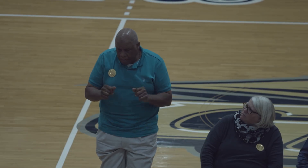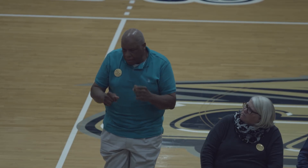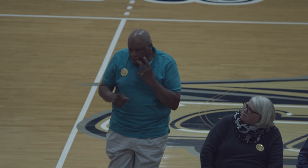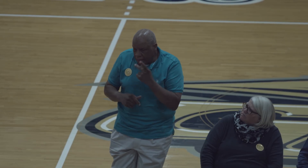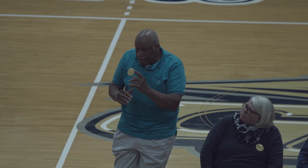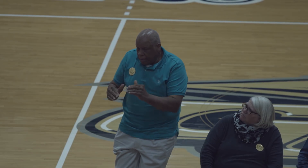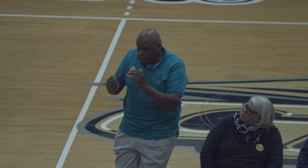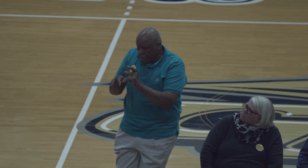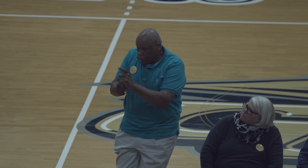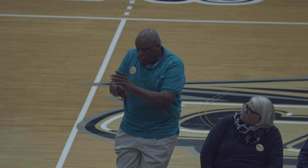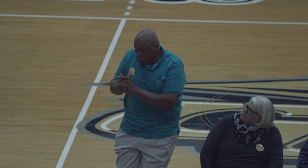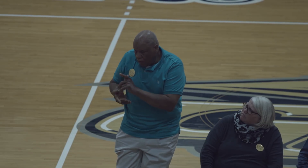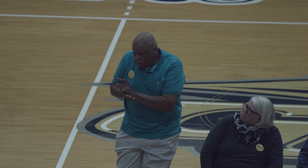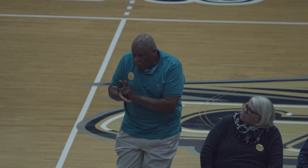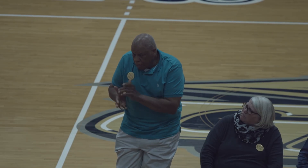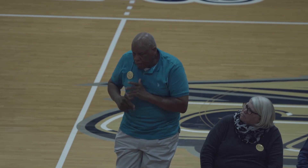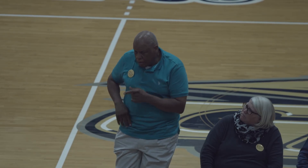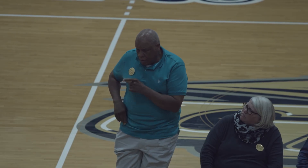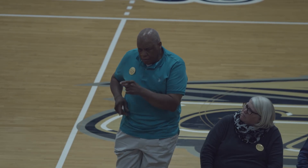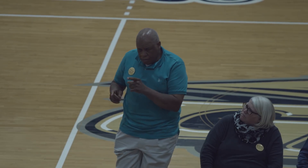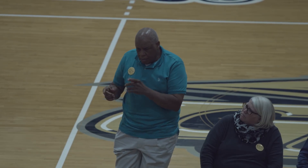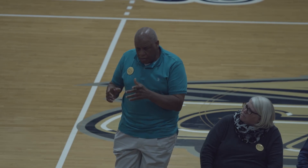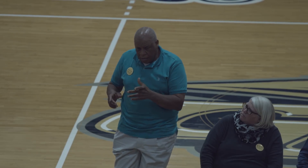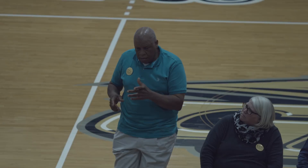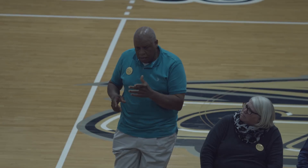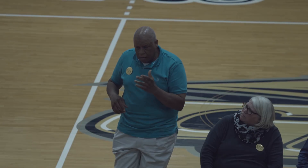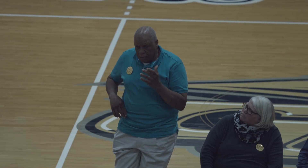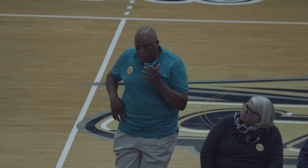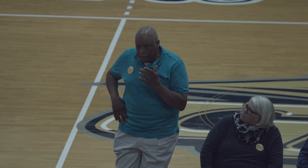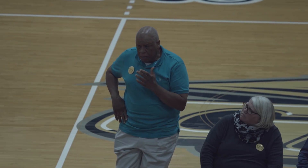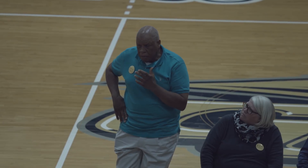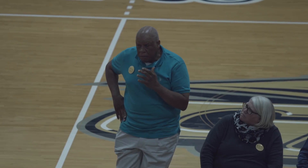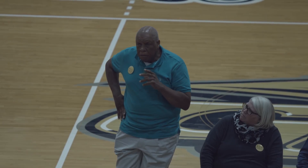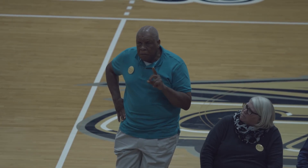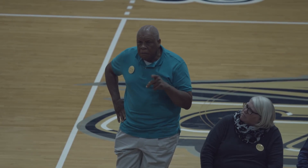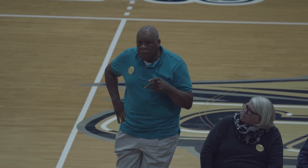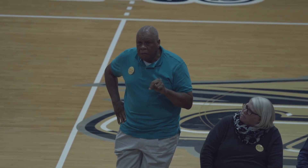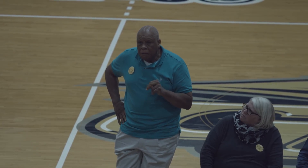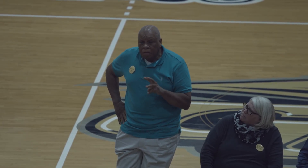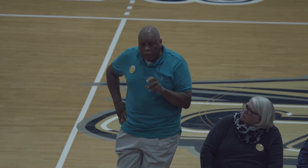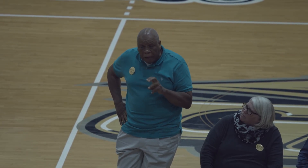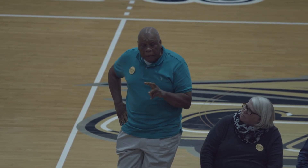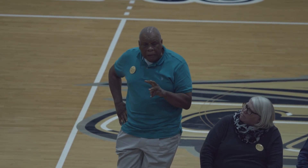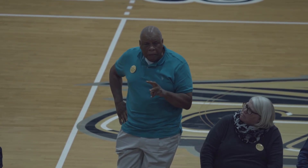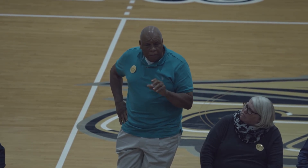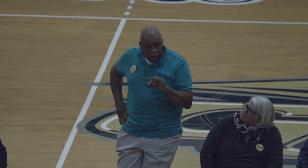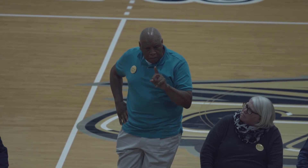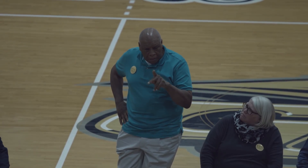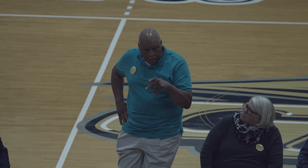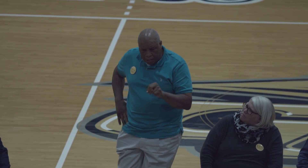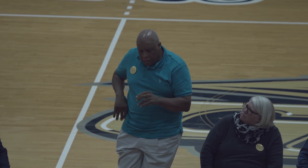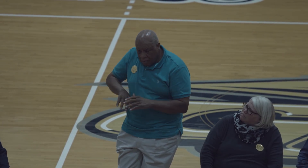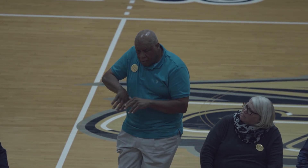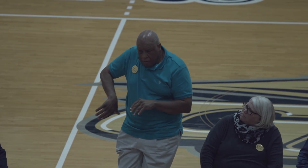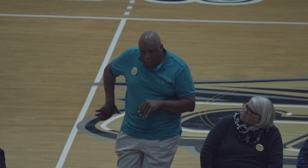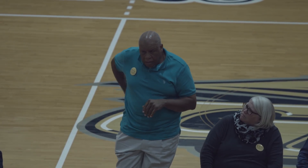then when we had that movement and we shook the world, people started moving forward in their careers and